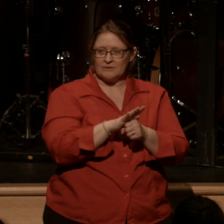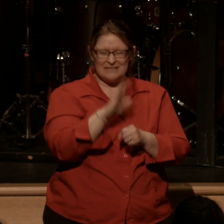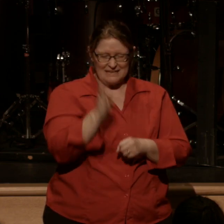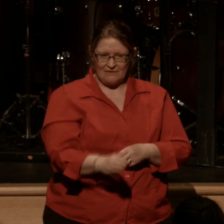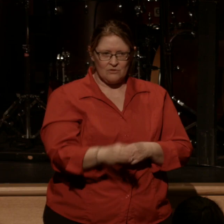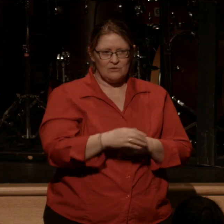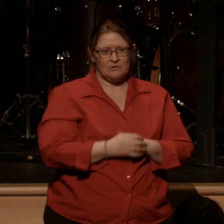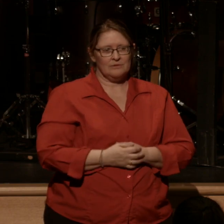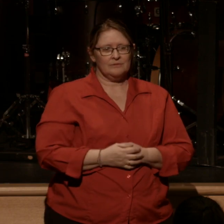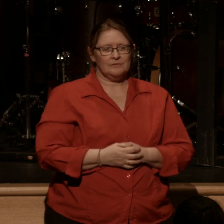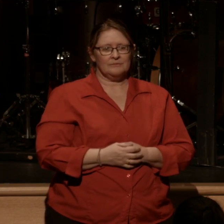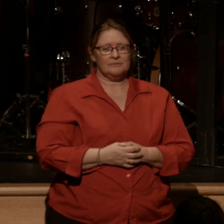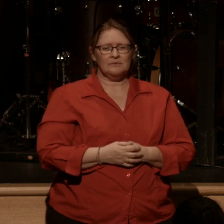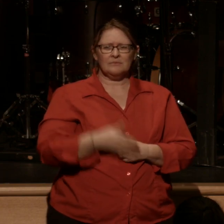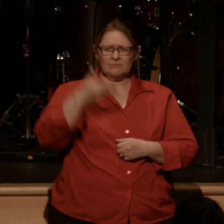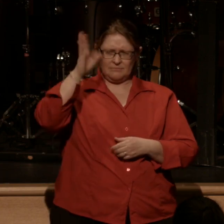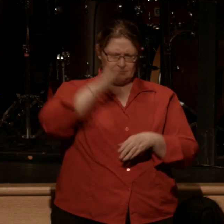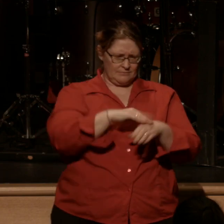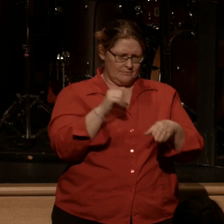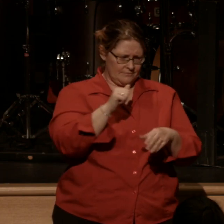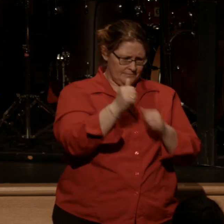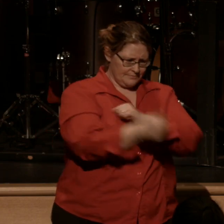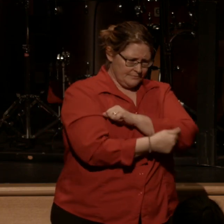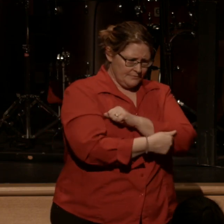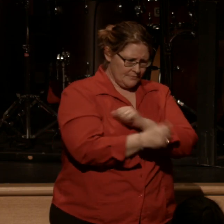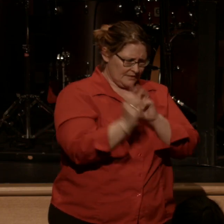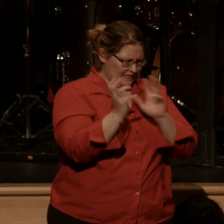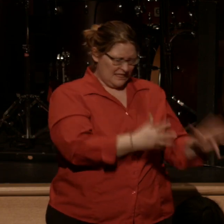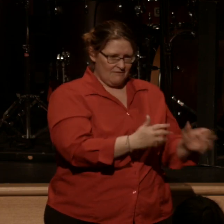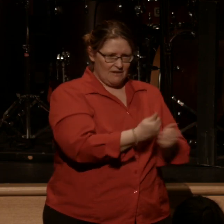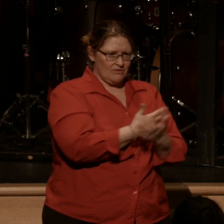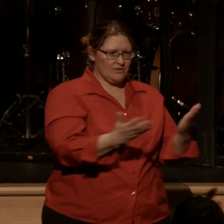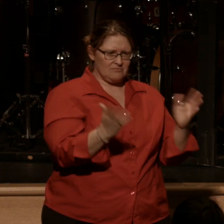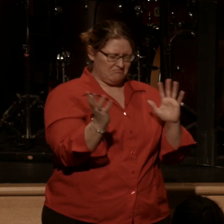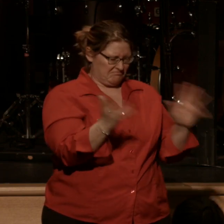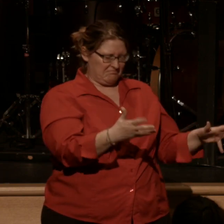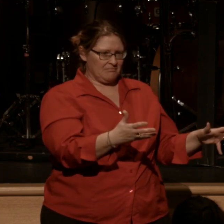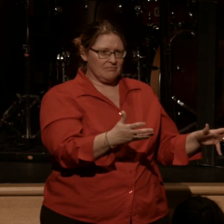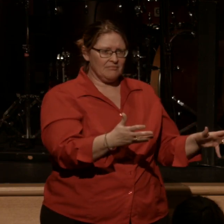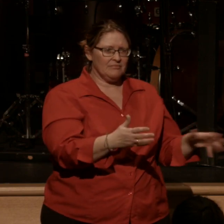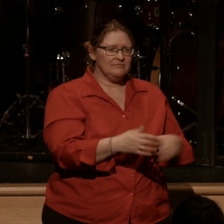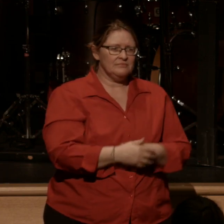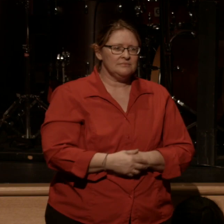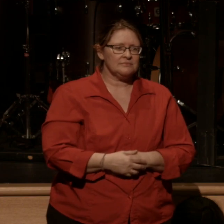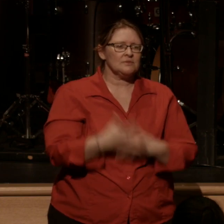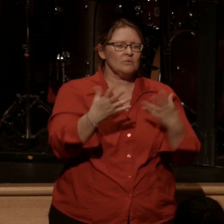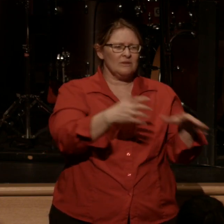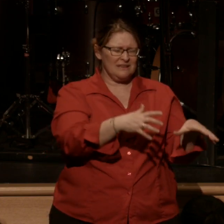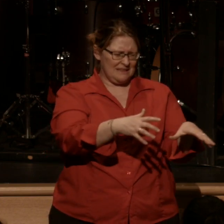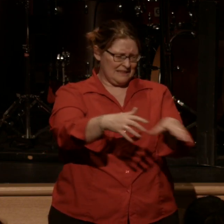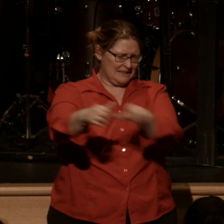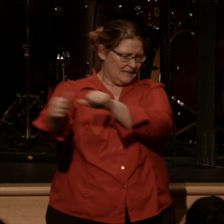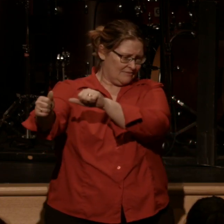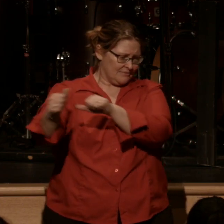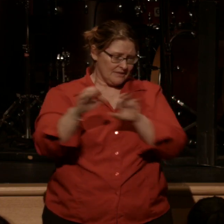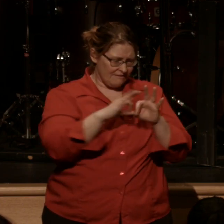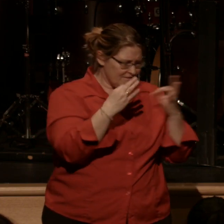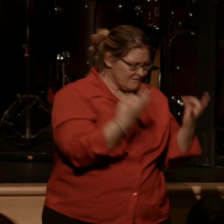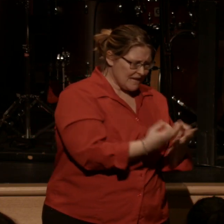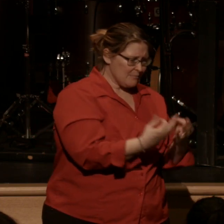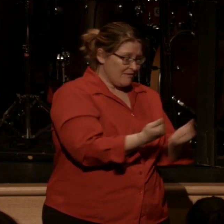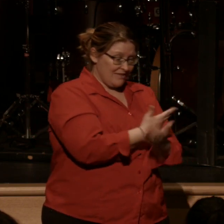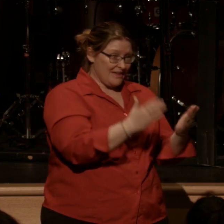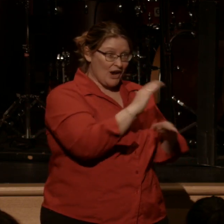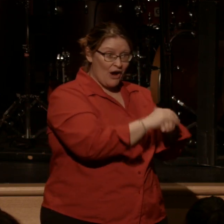promise. So God calls Abraham to leave it all behind. He wants him to leave his family and everything that he's